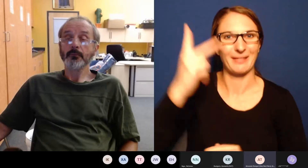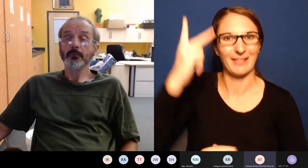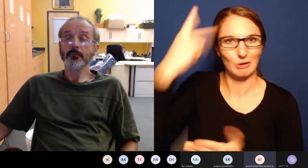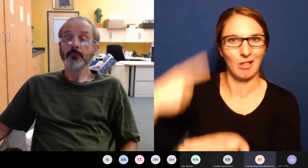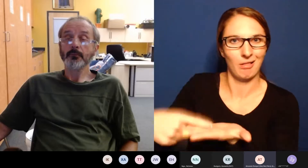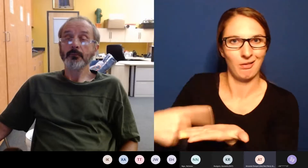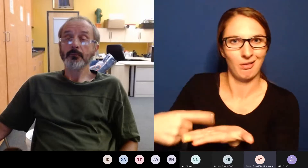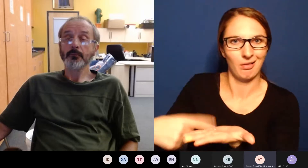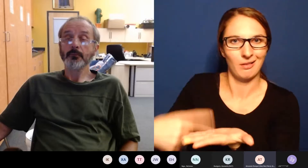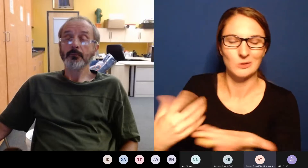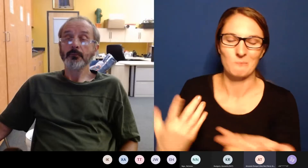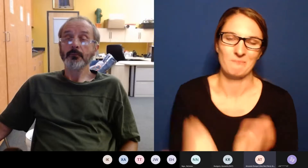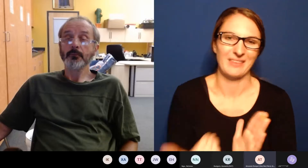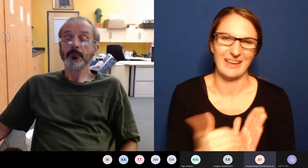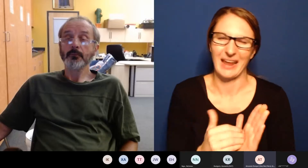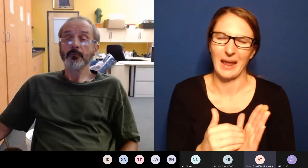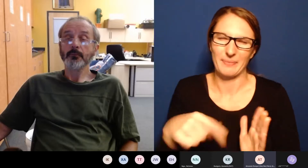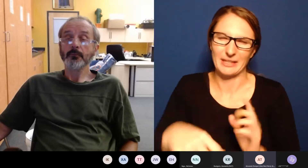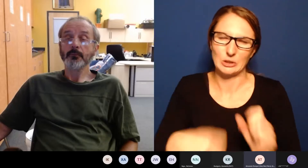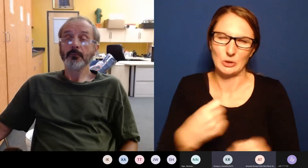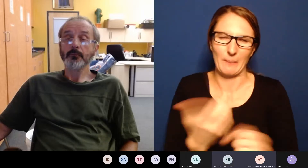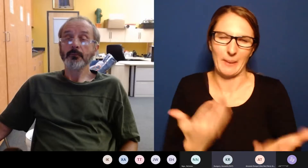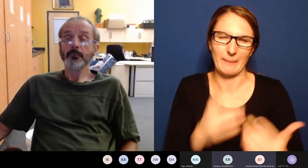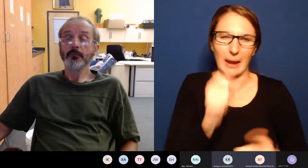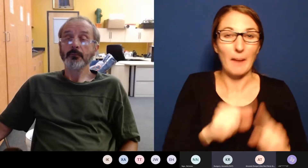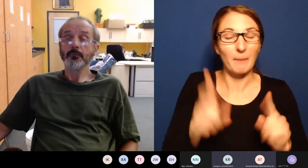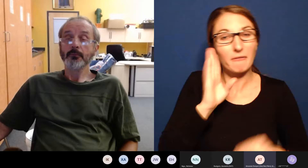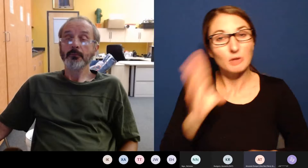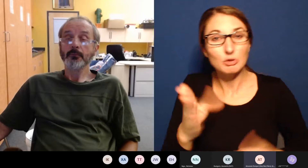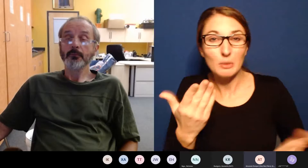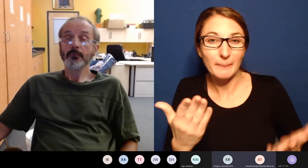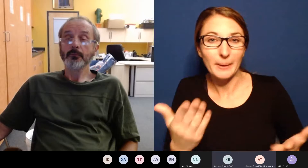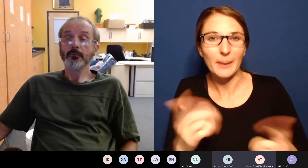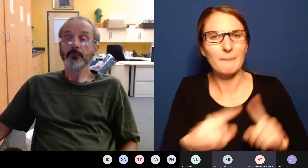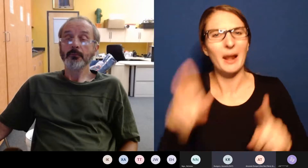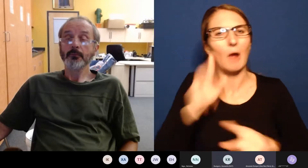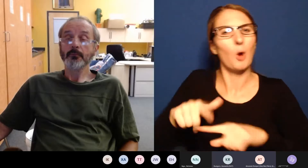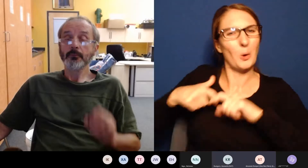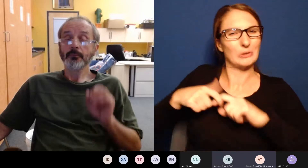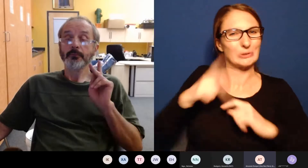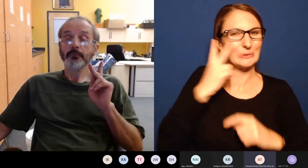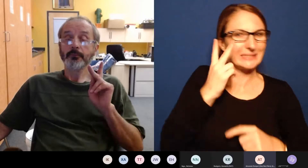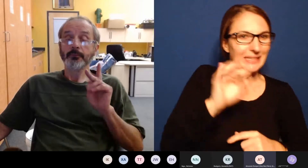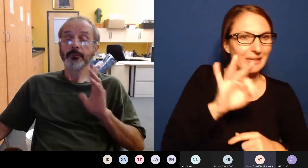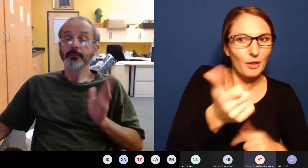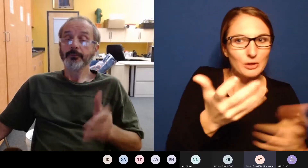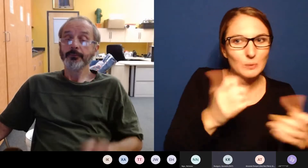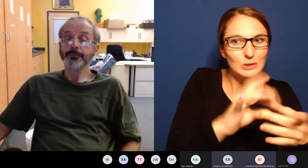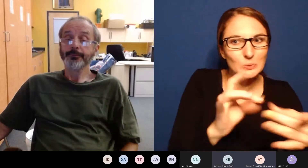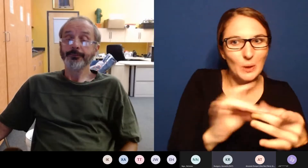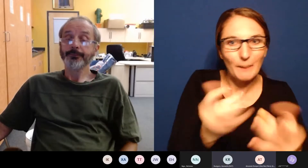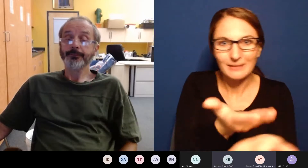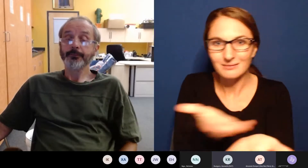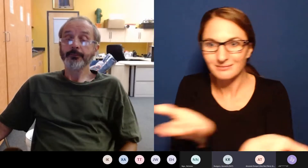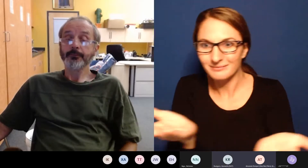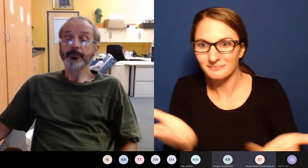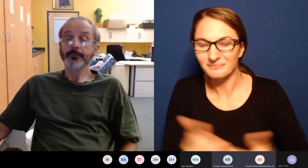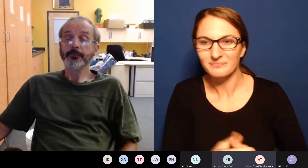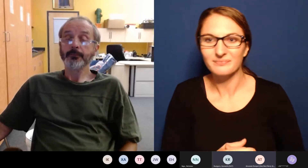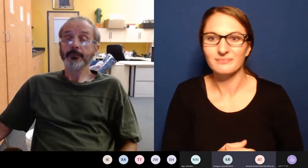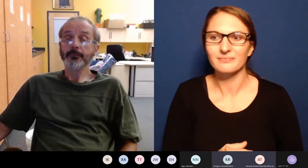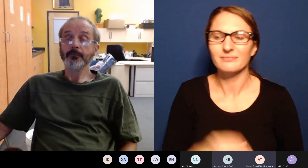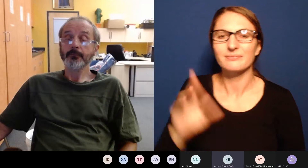So again, I'm just not sure if it's a good year to do it either. And I'll stop there for anyone who wants to comment. Yeah, this